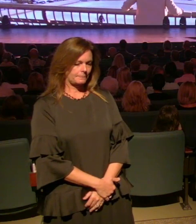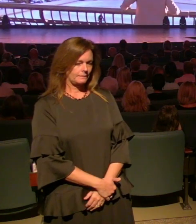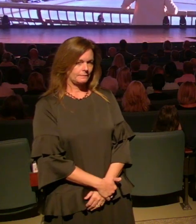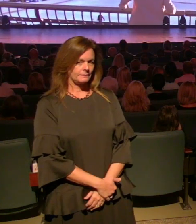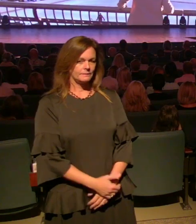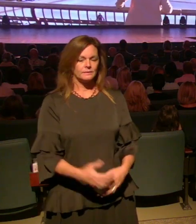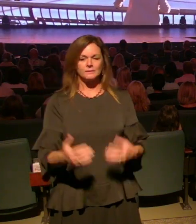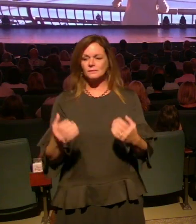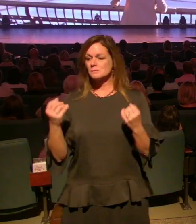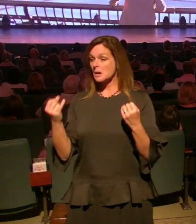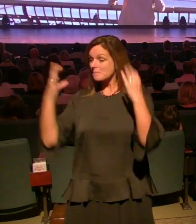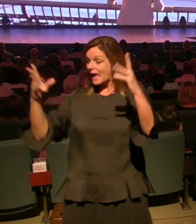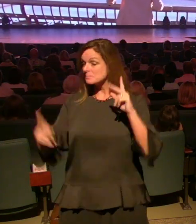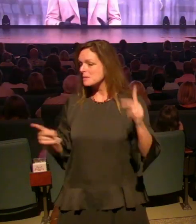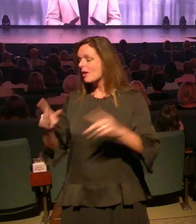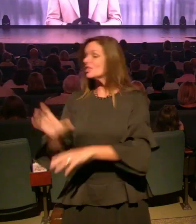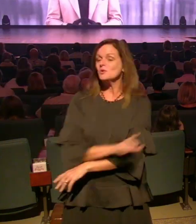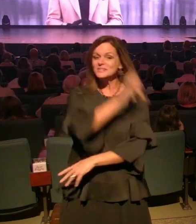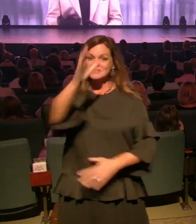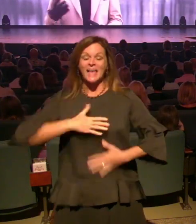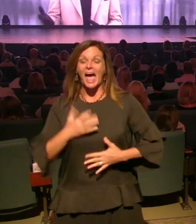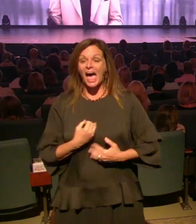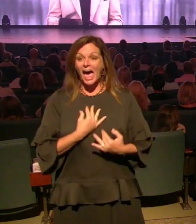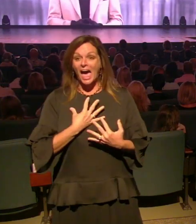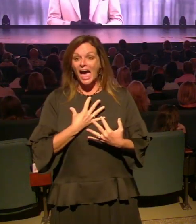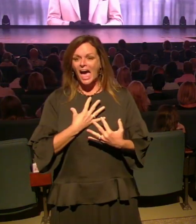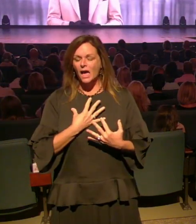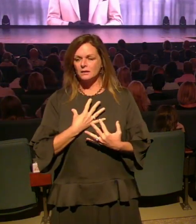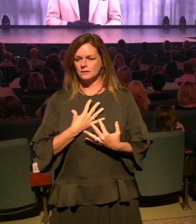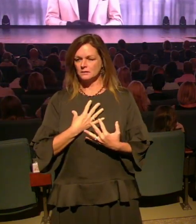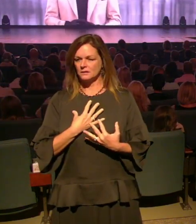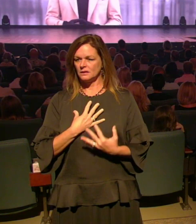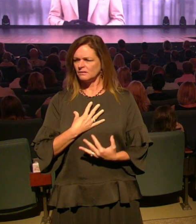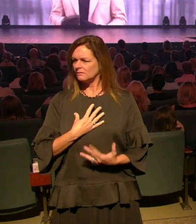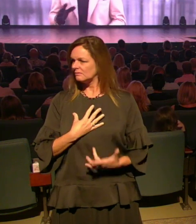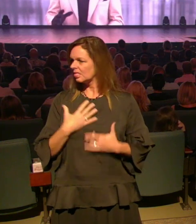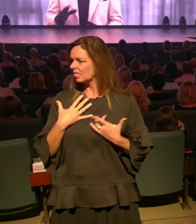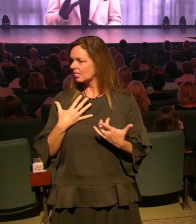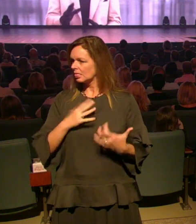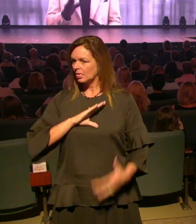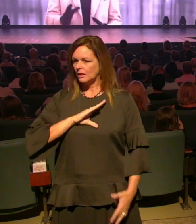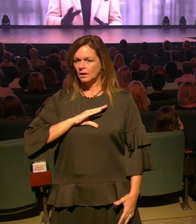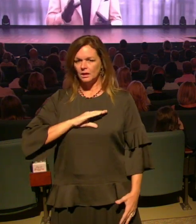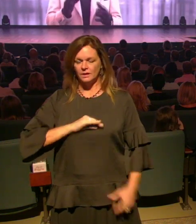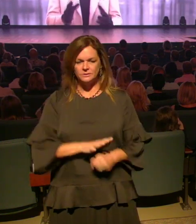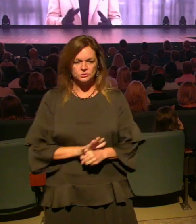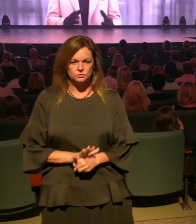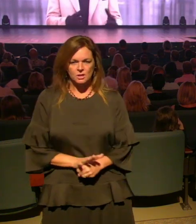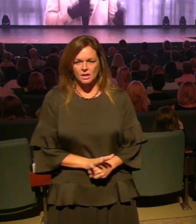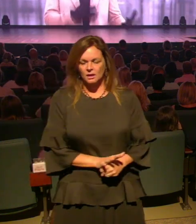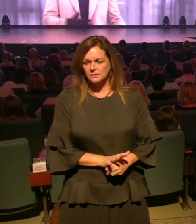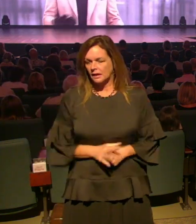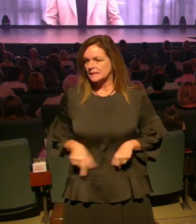But for many of us, Christmas is a season that brings with it added stress and anxiety. The pressures to create the perfect Christmas